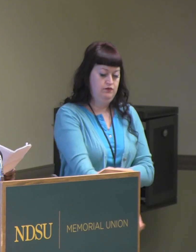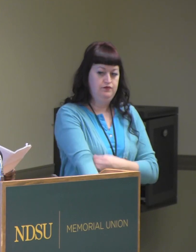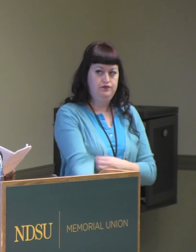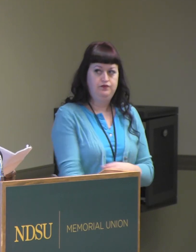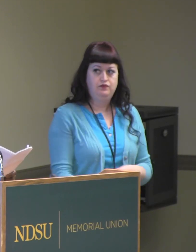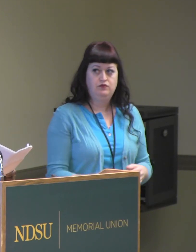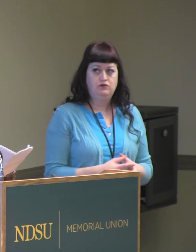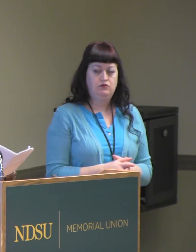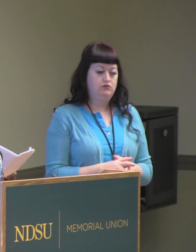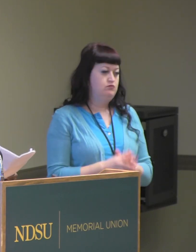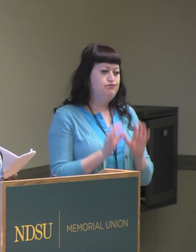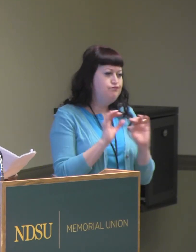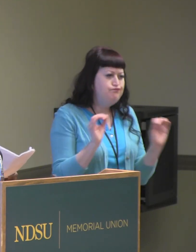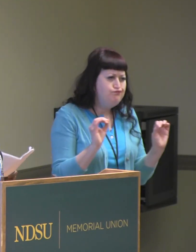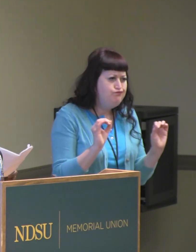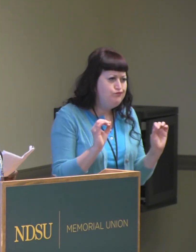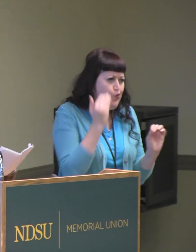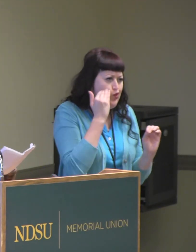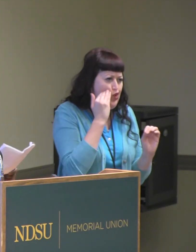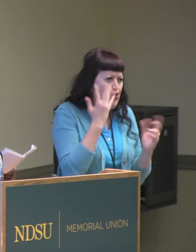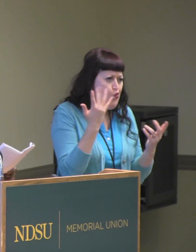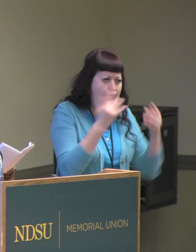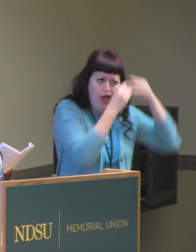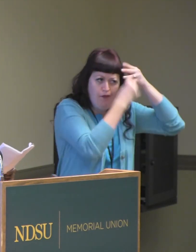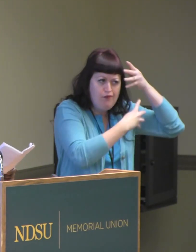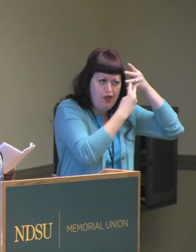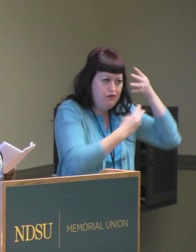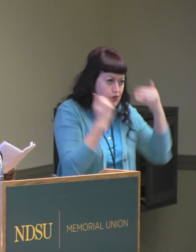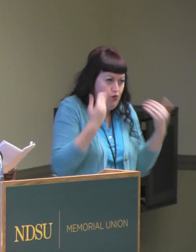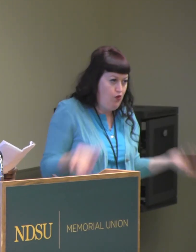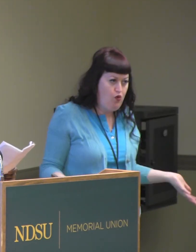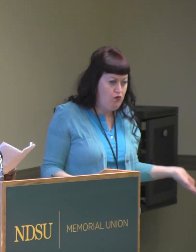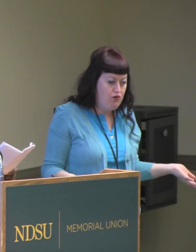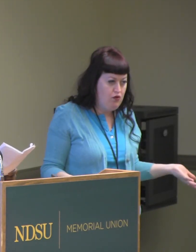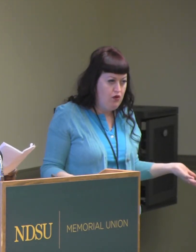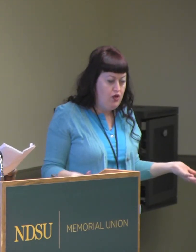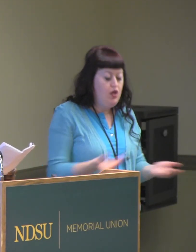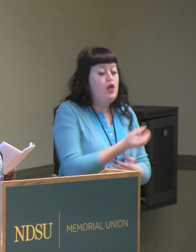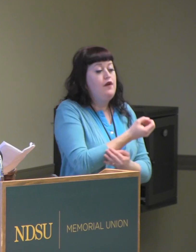No one ever did find out how my head started to bleed. A few months